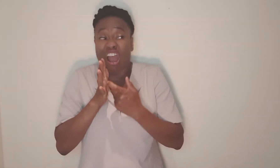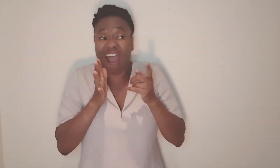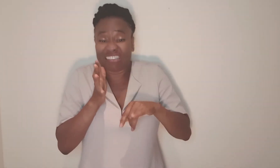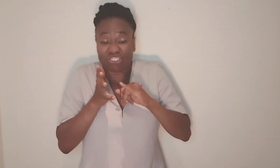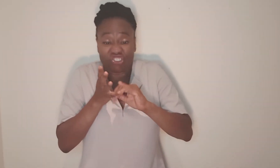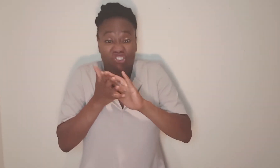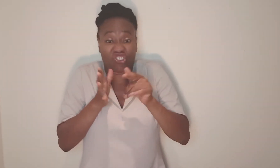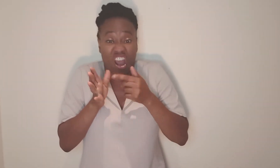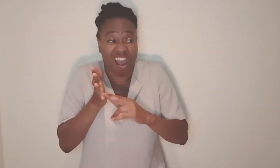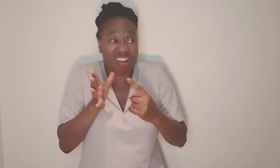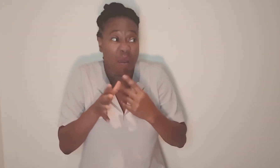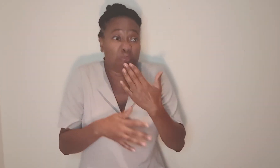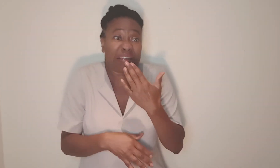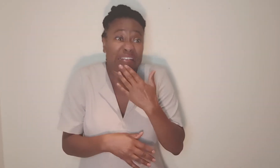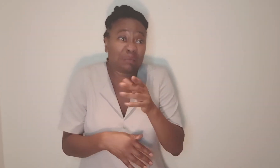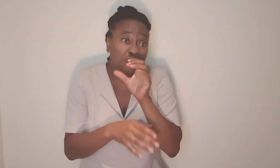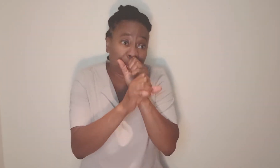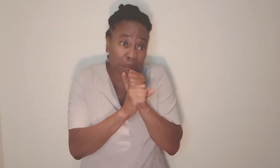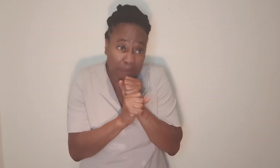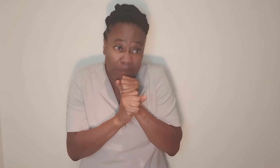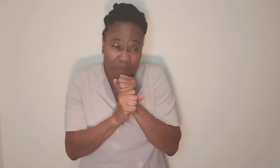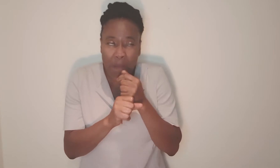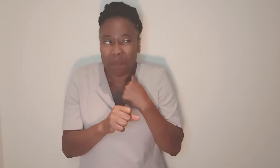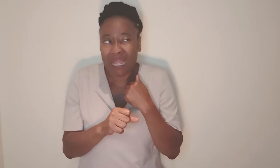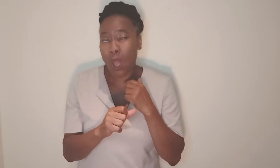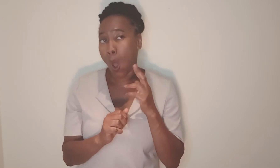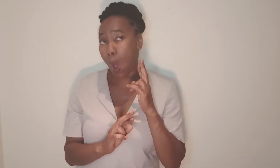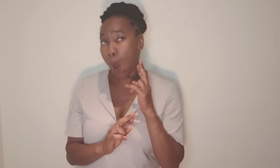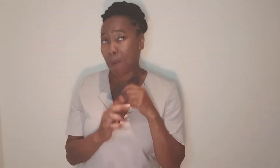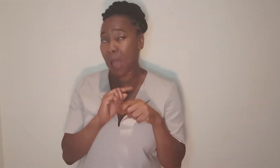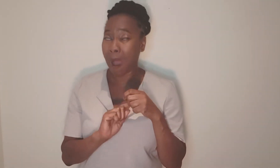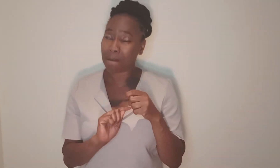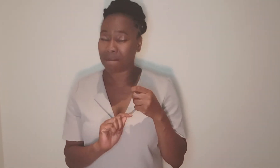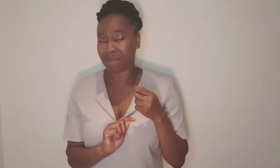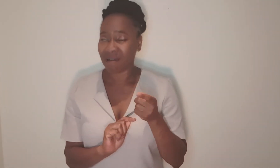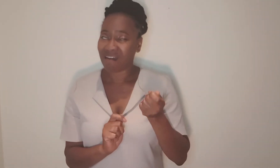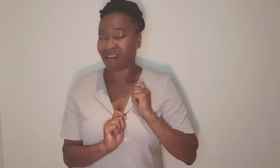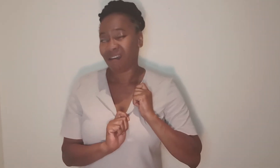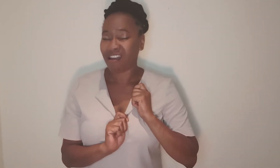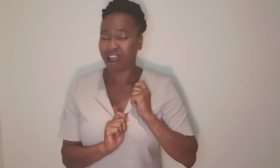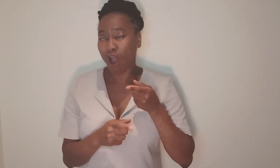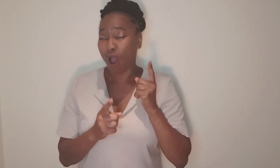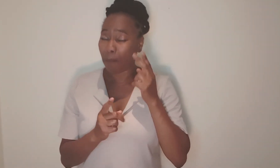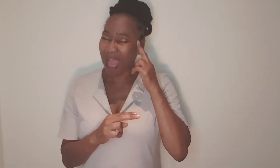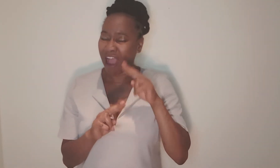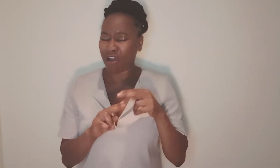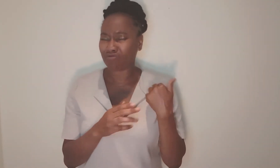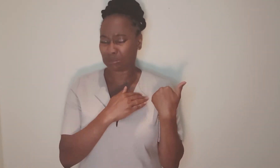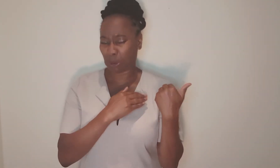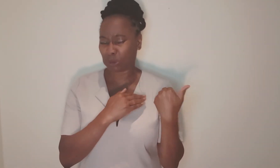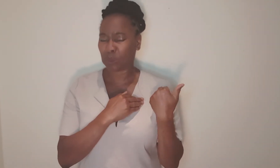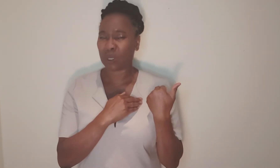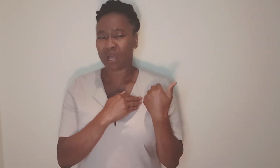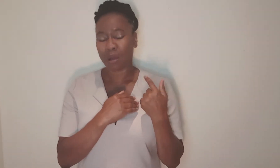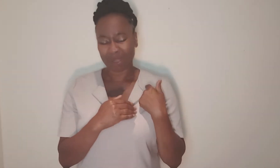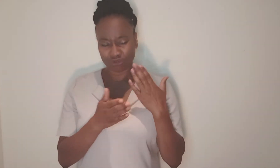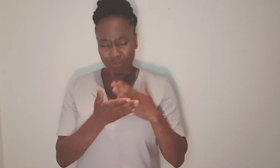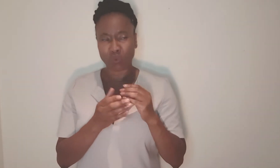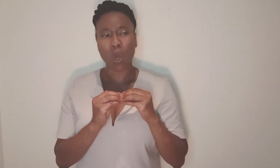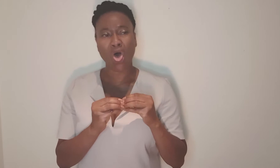stum. I'm angling for a godparent nod. I mean, I'm responsible and trustworthy and love glitter and